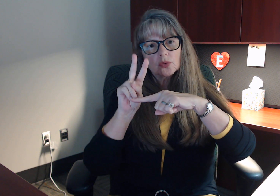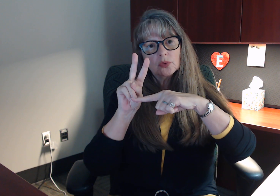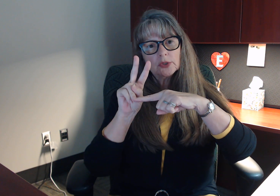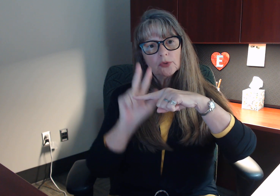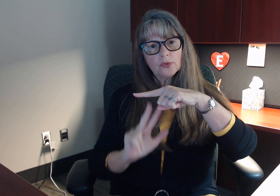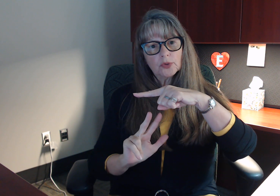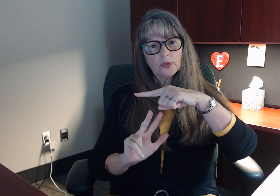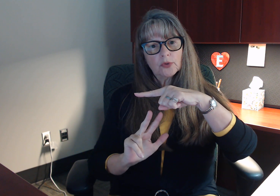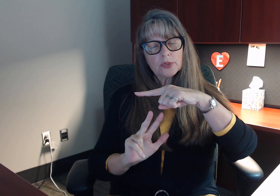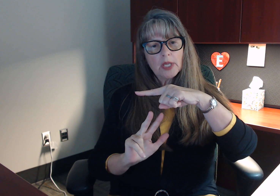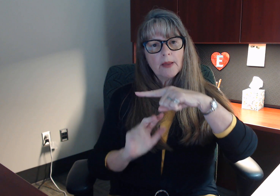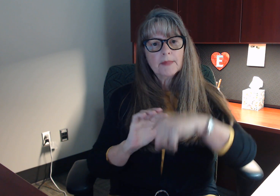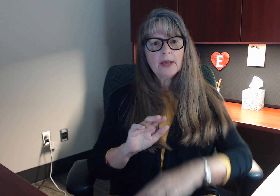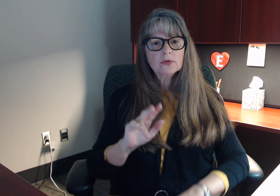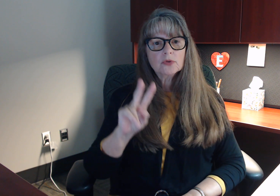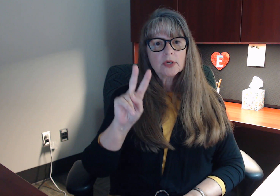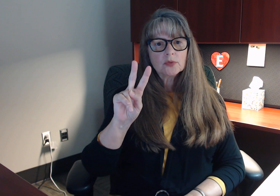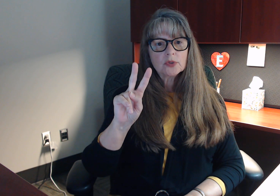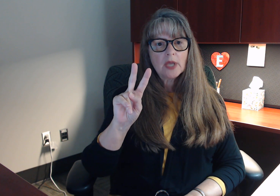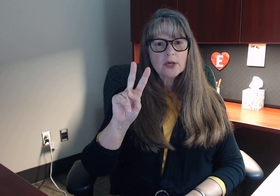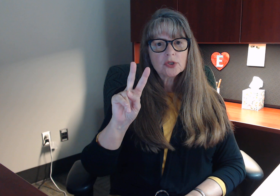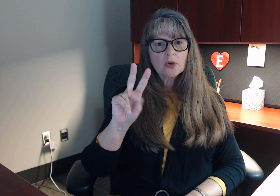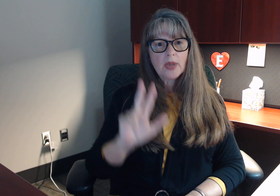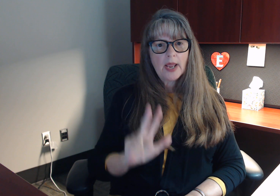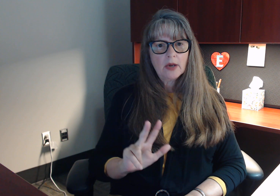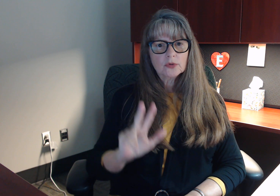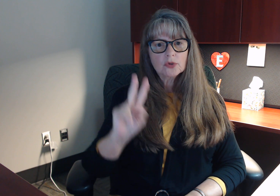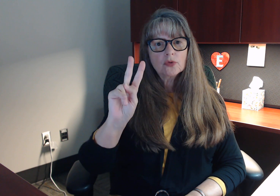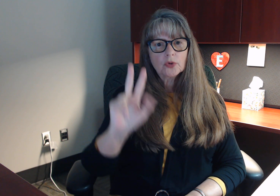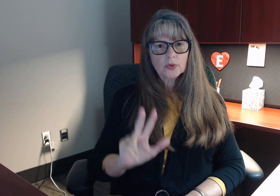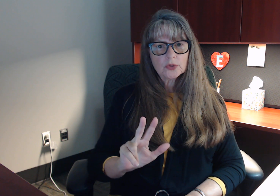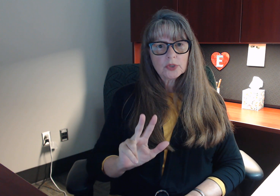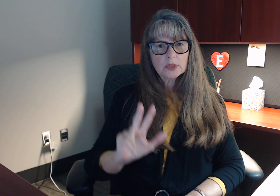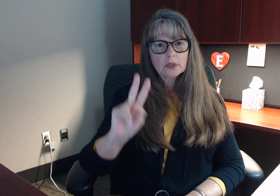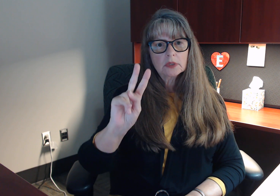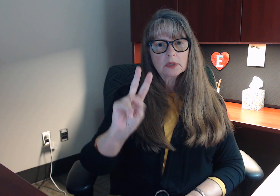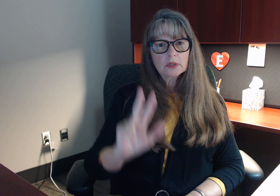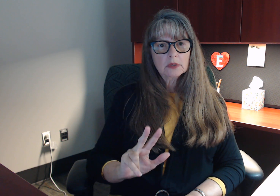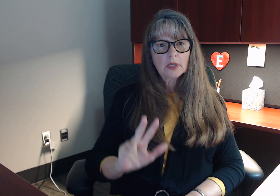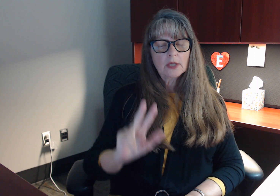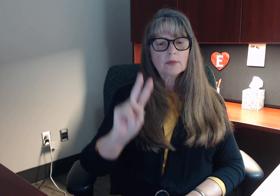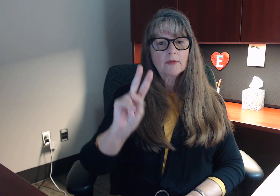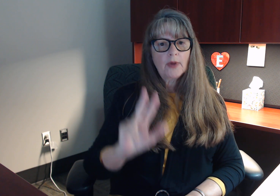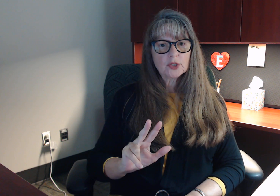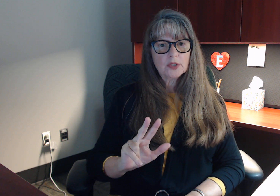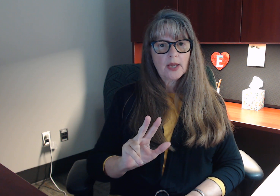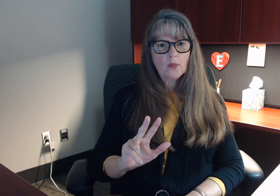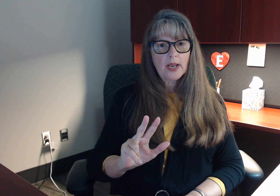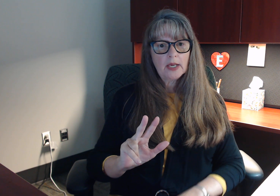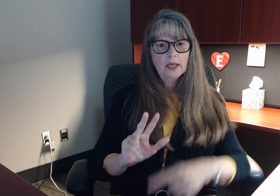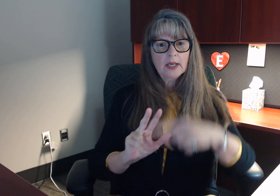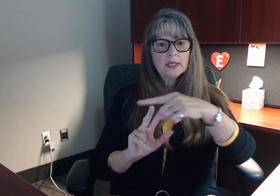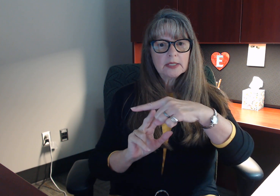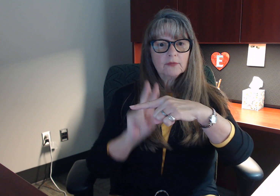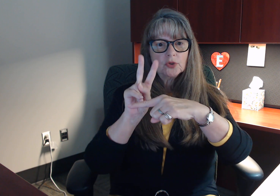at 2/3, but I don't do that. So I just go down 2/3. I do my fraction that way instead of